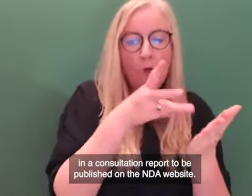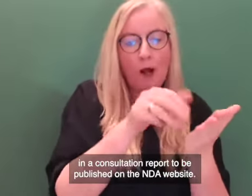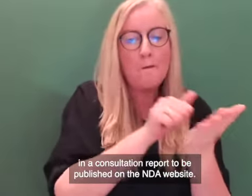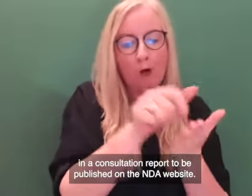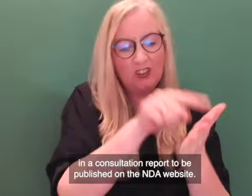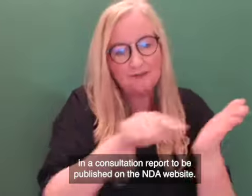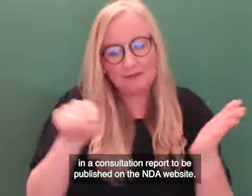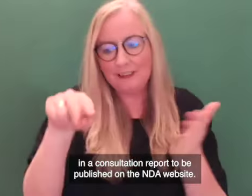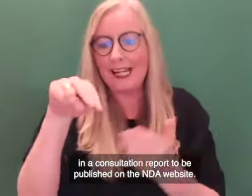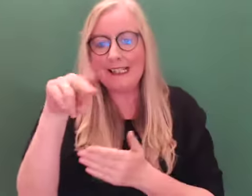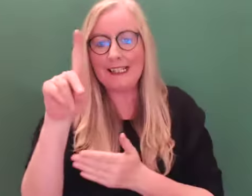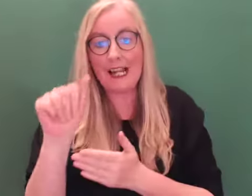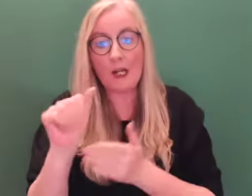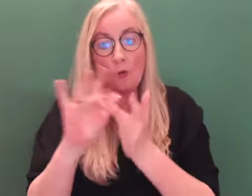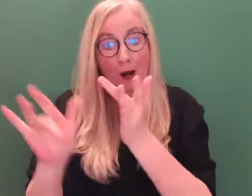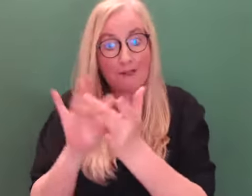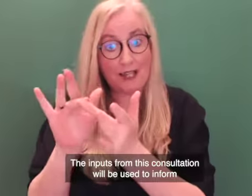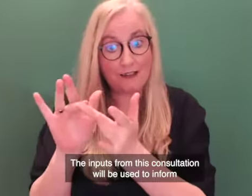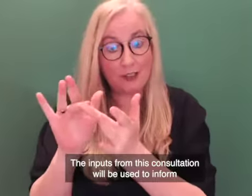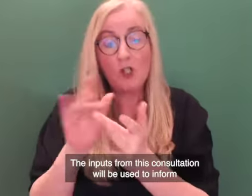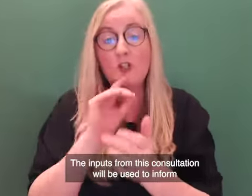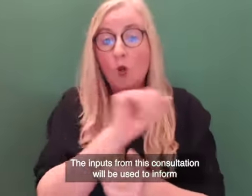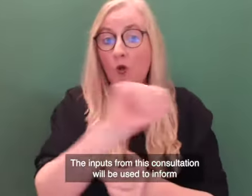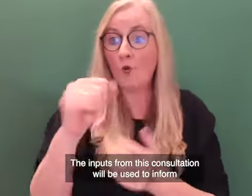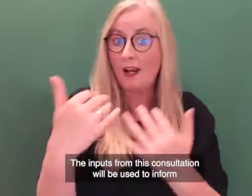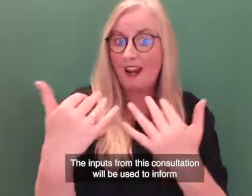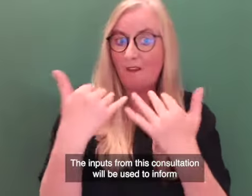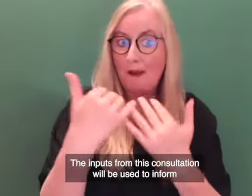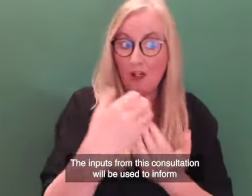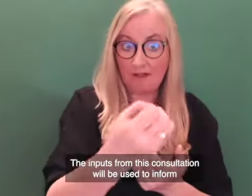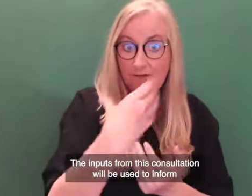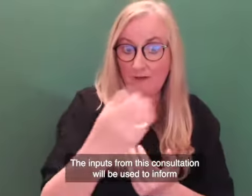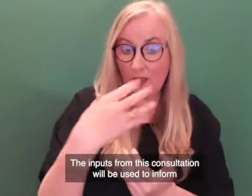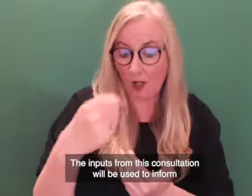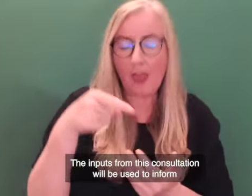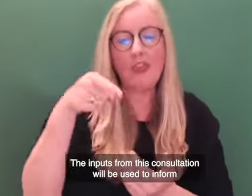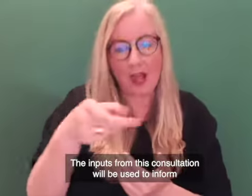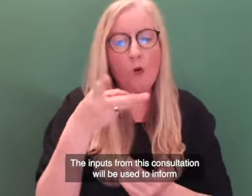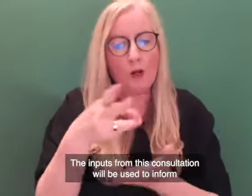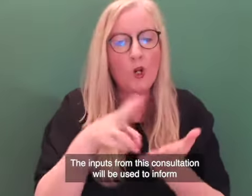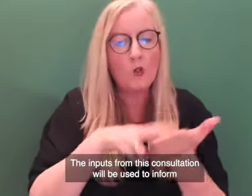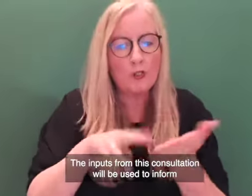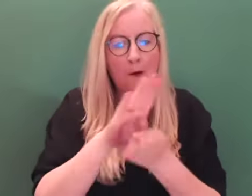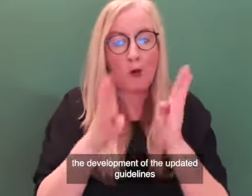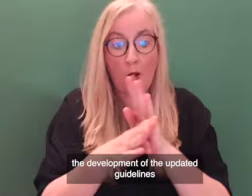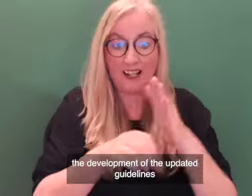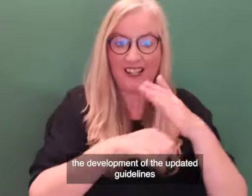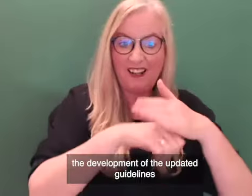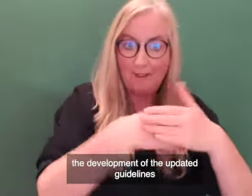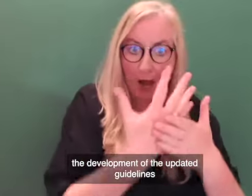NDA website. The inputs from this consultation will be used to inform the development